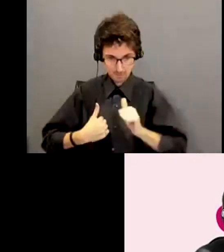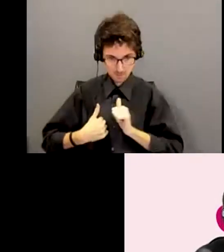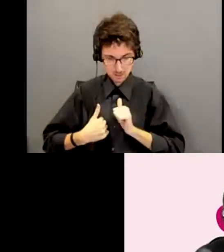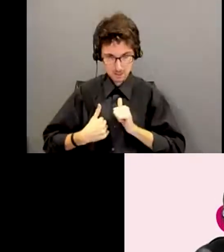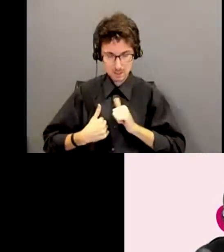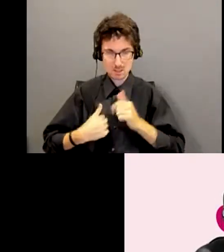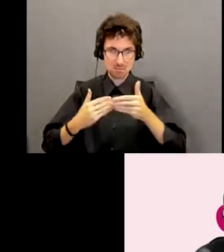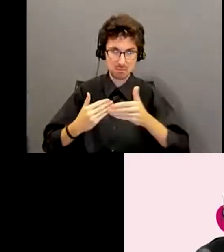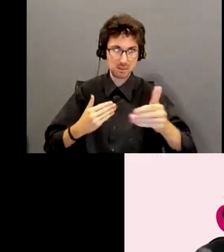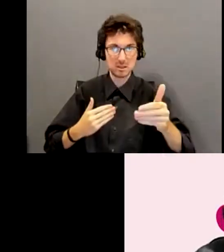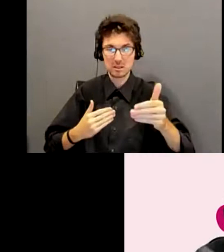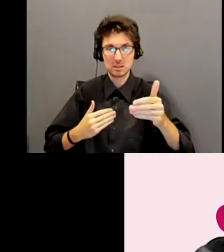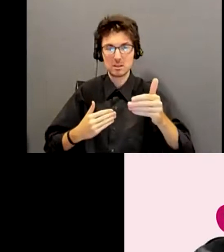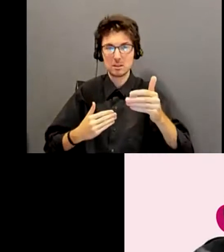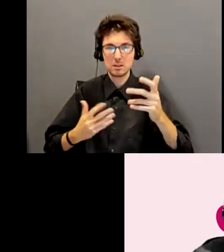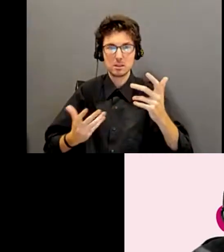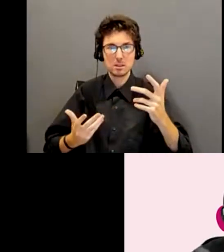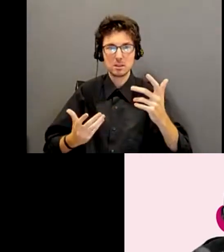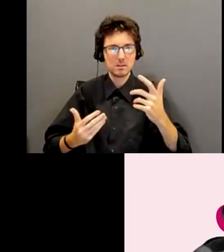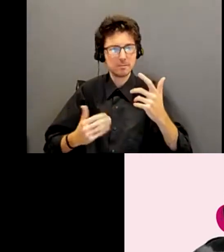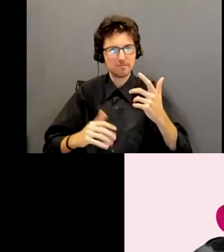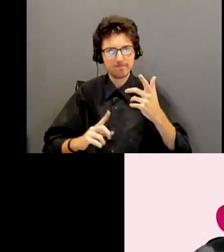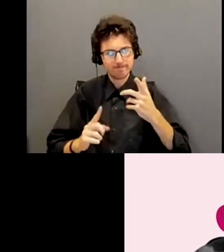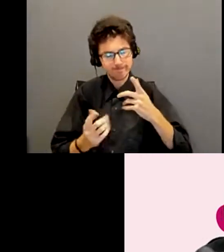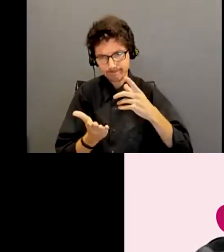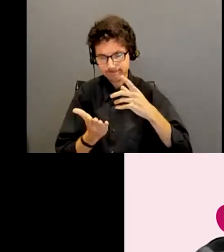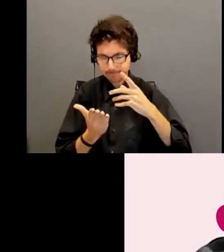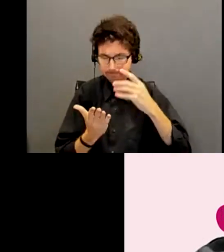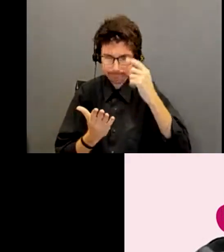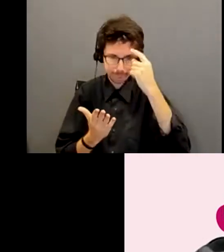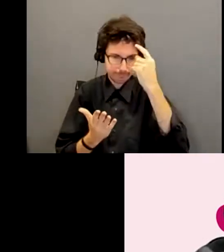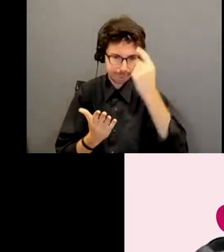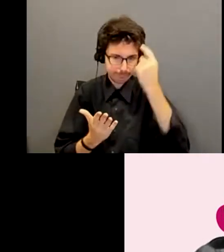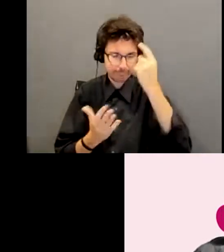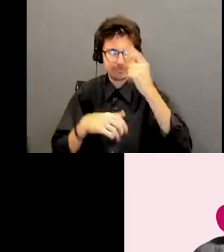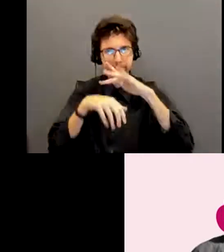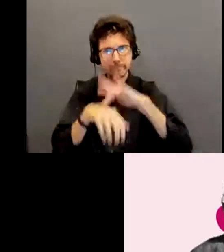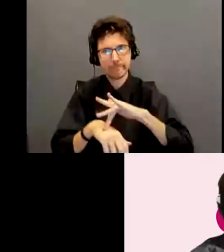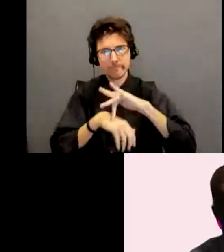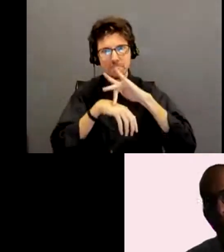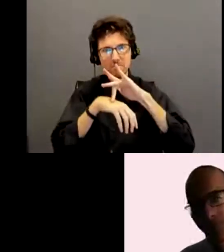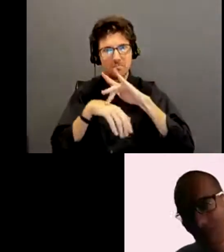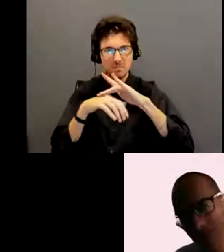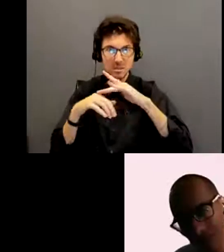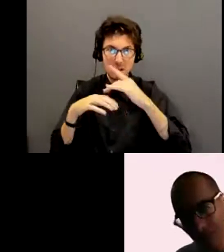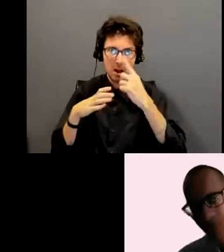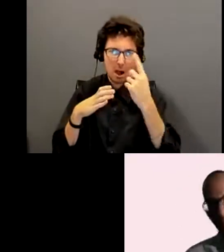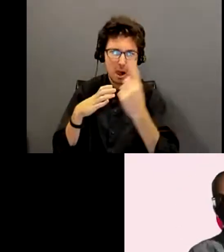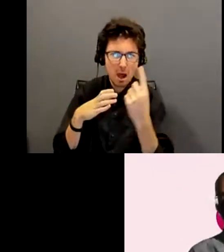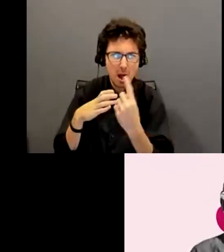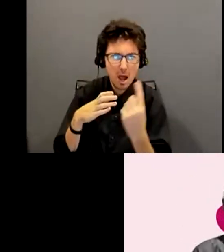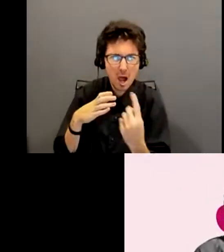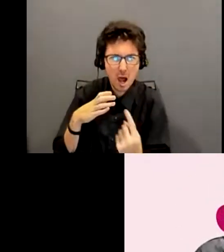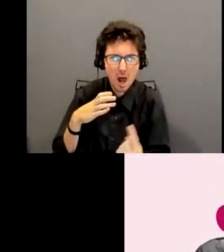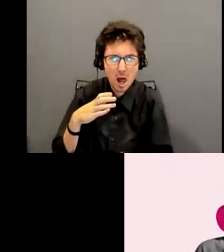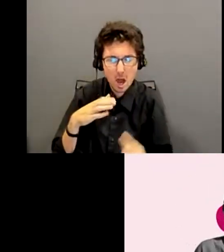the way down, the way to stick with those thoughts for the rest of your life is very easy. And when I